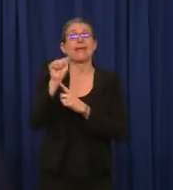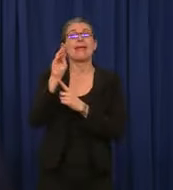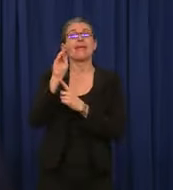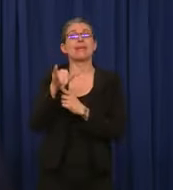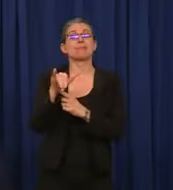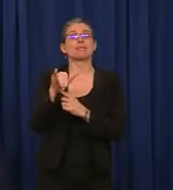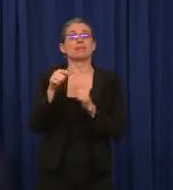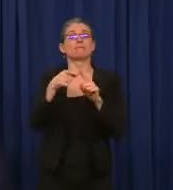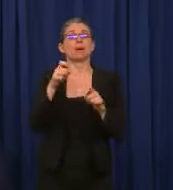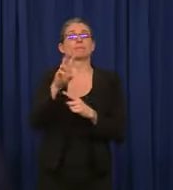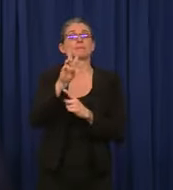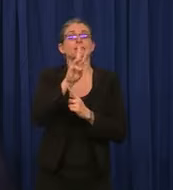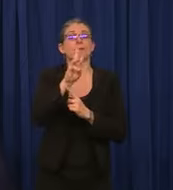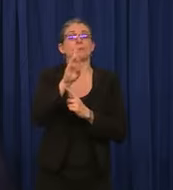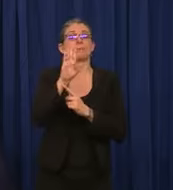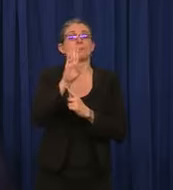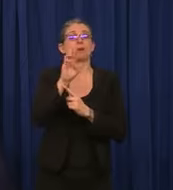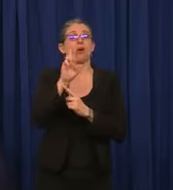Amy.